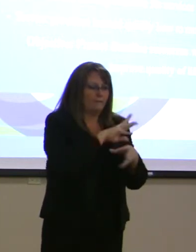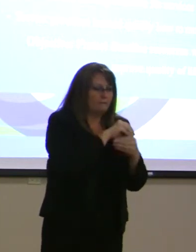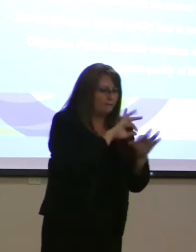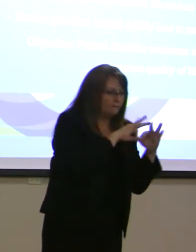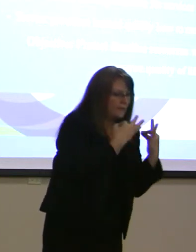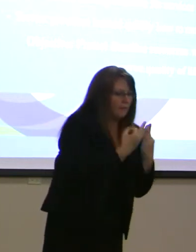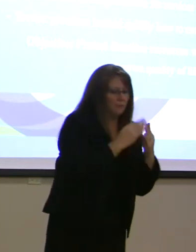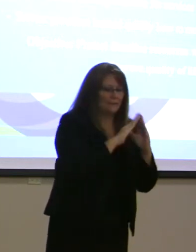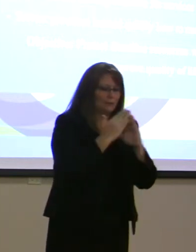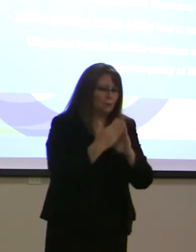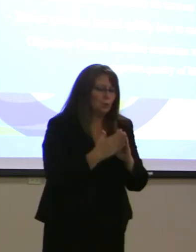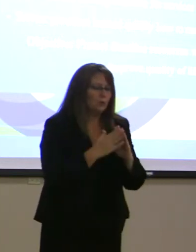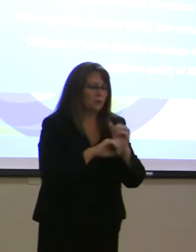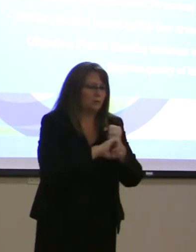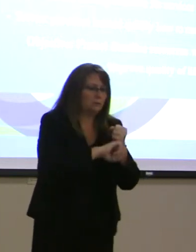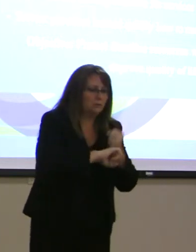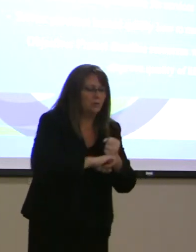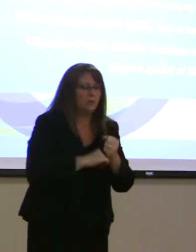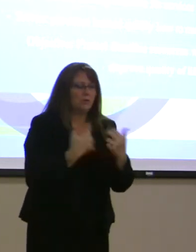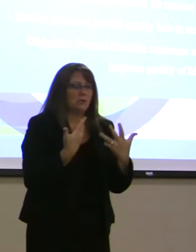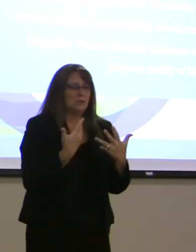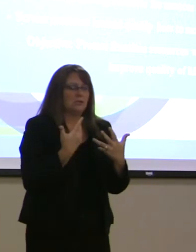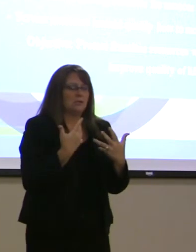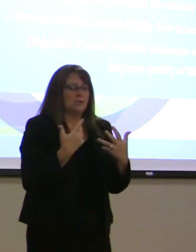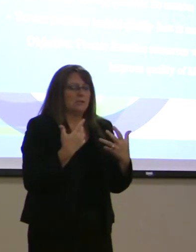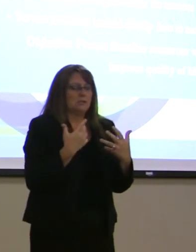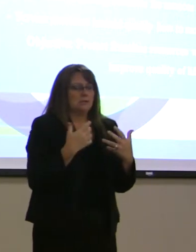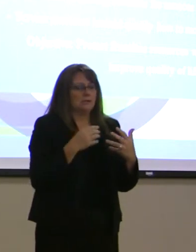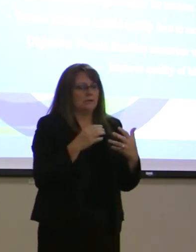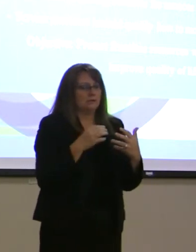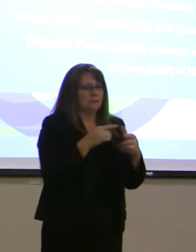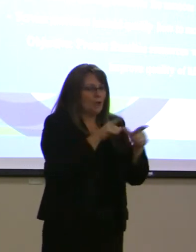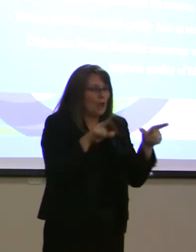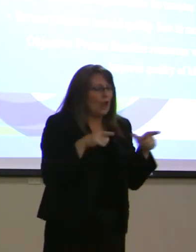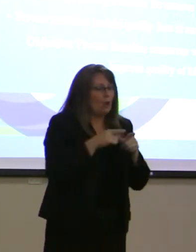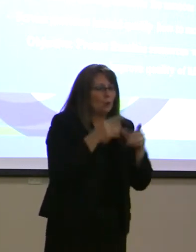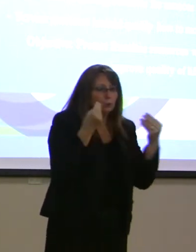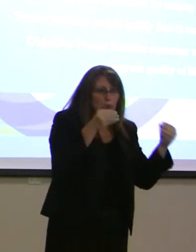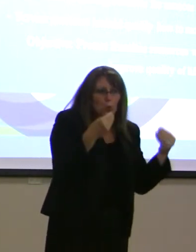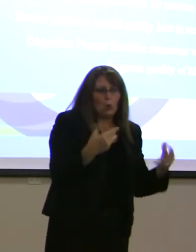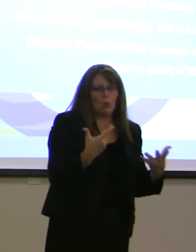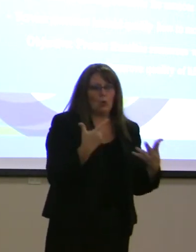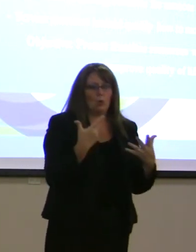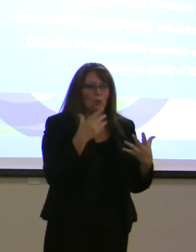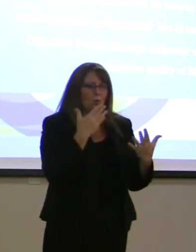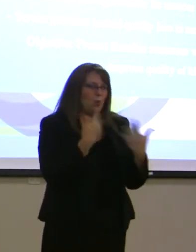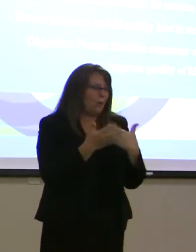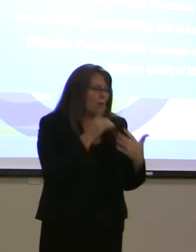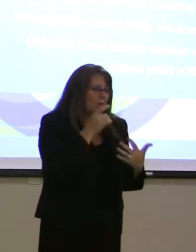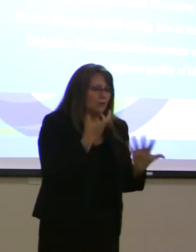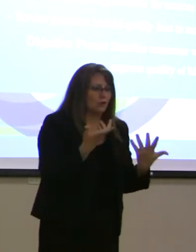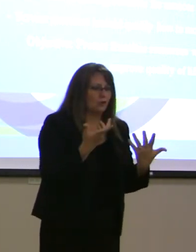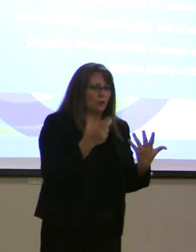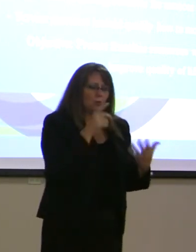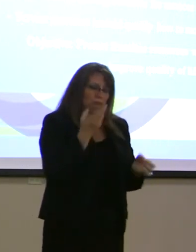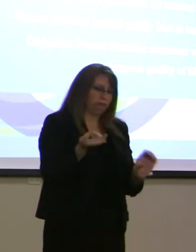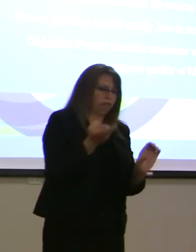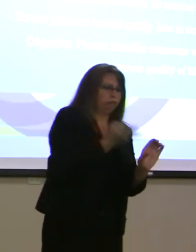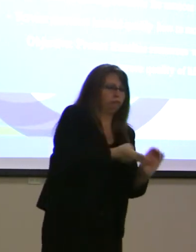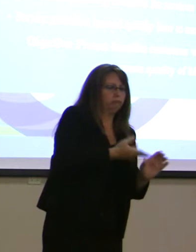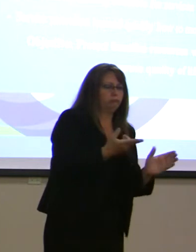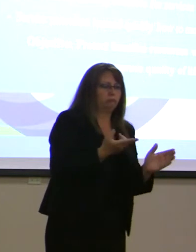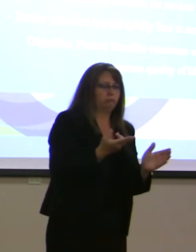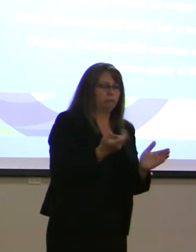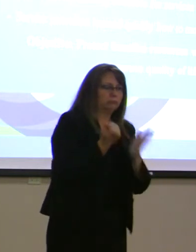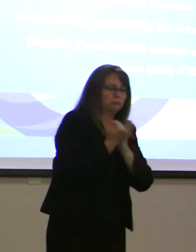people behind our clients and our students. It's the local shopkeepers. It's whoever it is that comes on board and works for